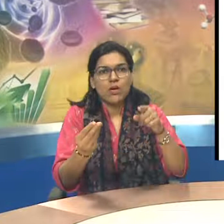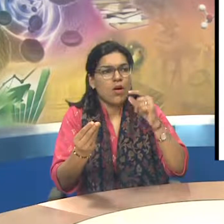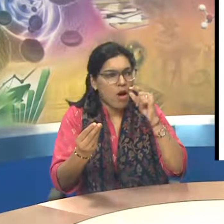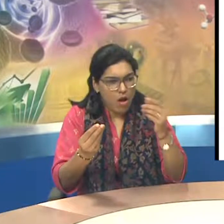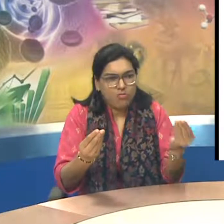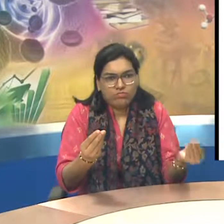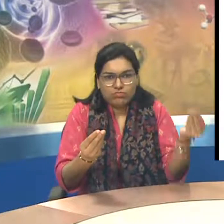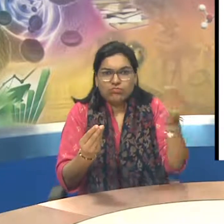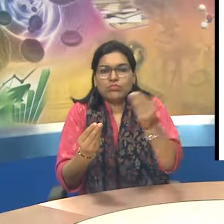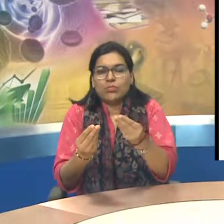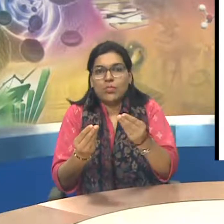essential